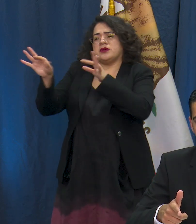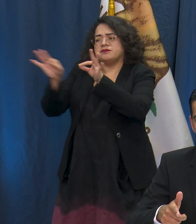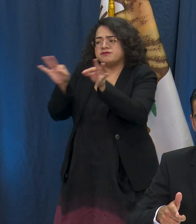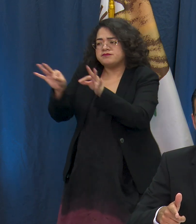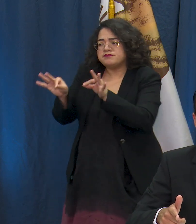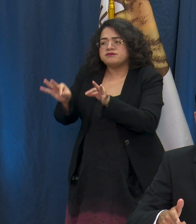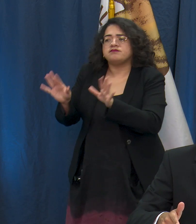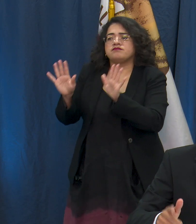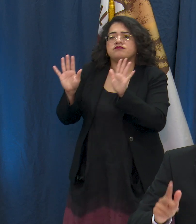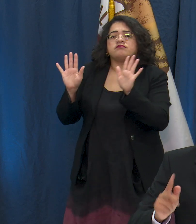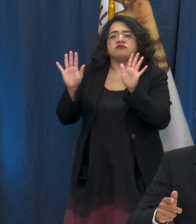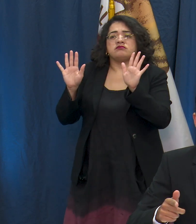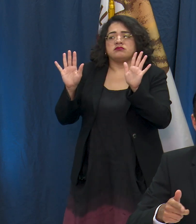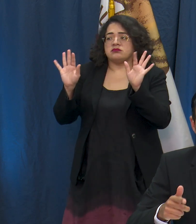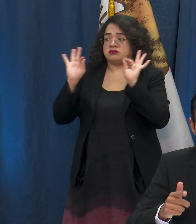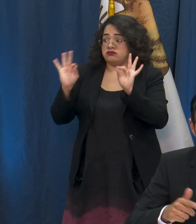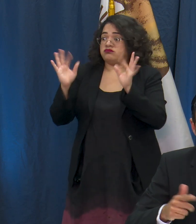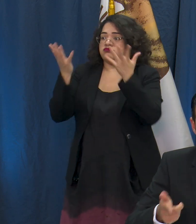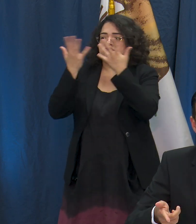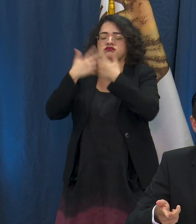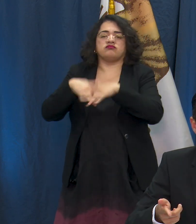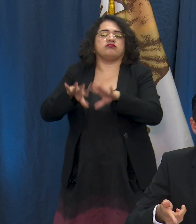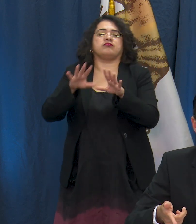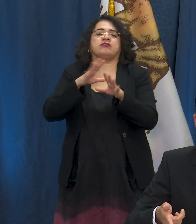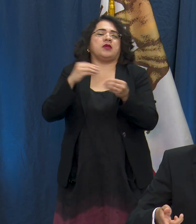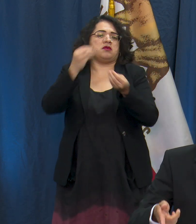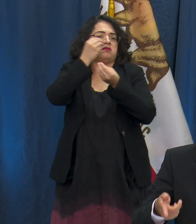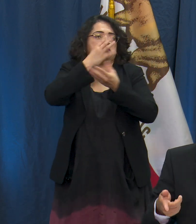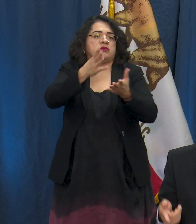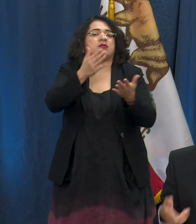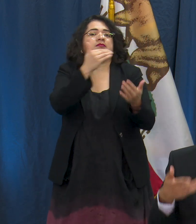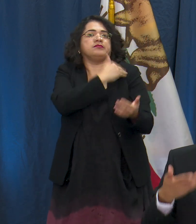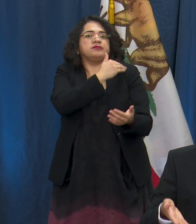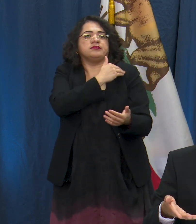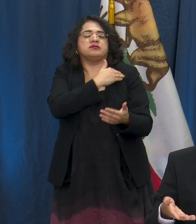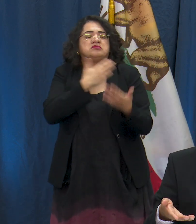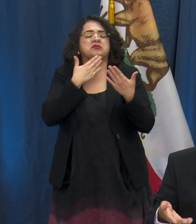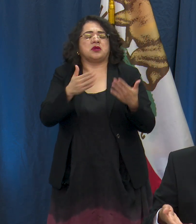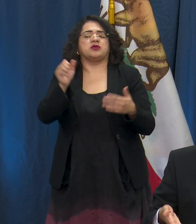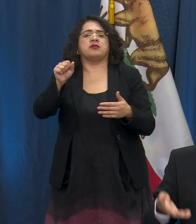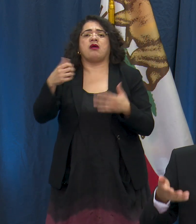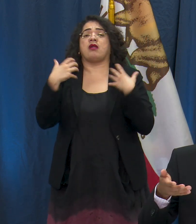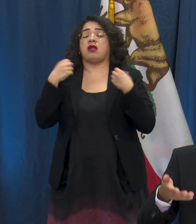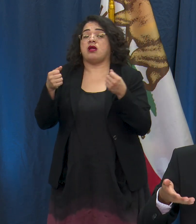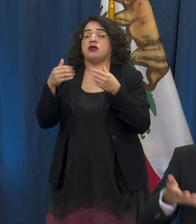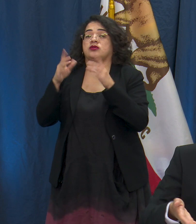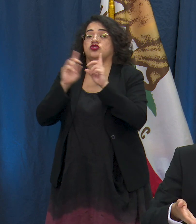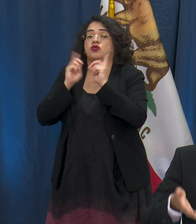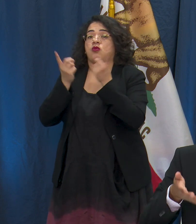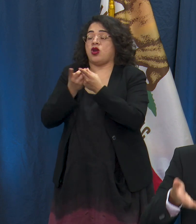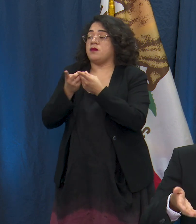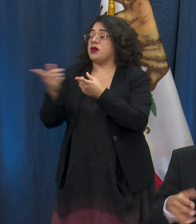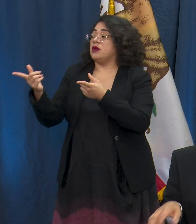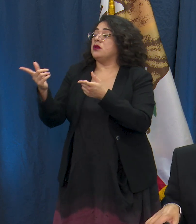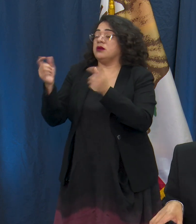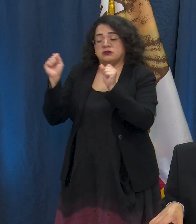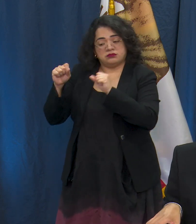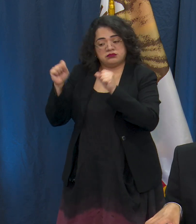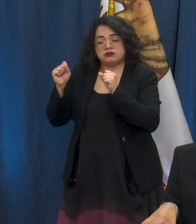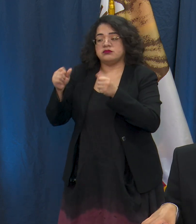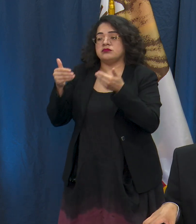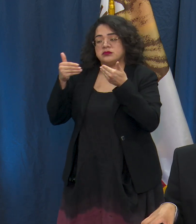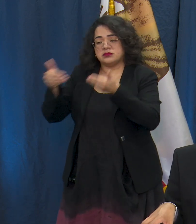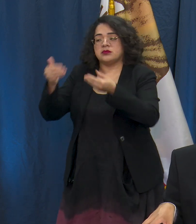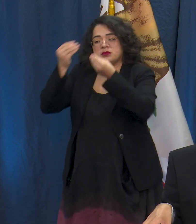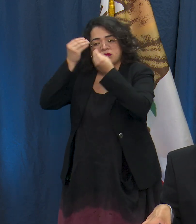is being put out. And so again, thank you to those who have inquired about that, and I want to thank the health department for pushing that issue and for getting that information